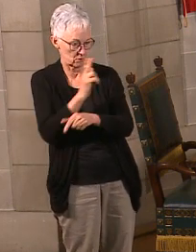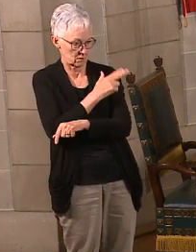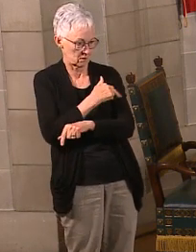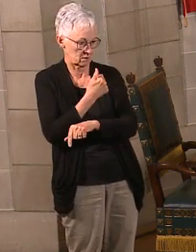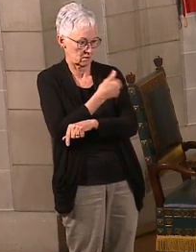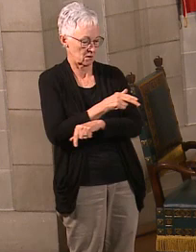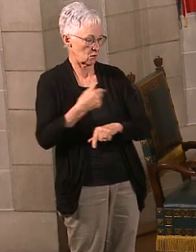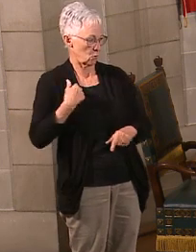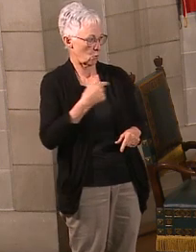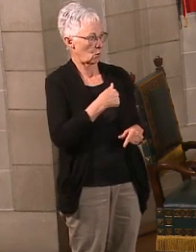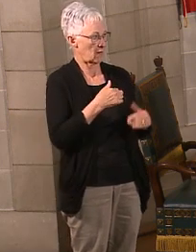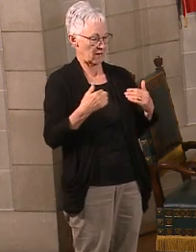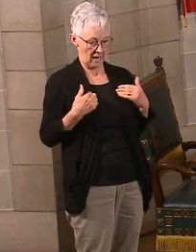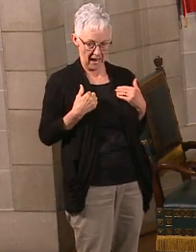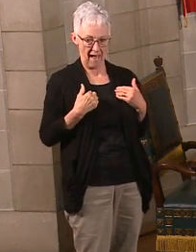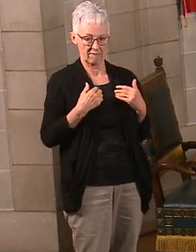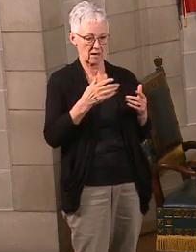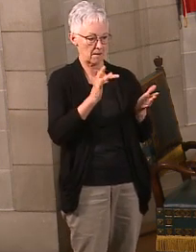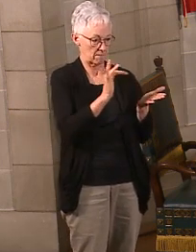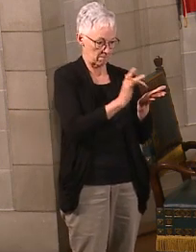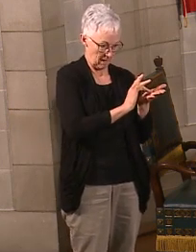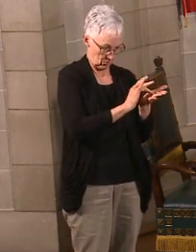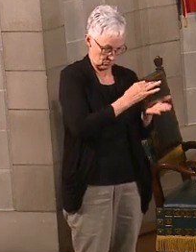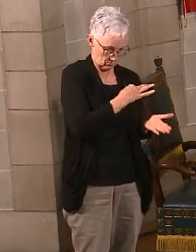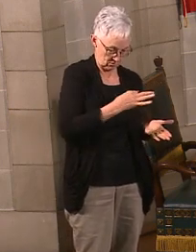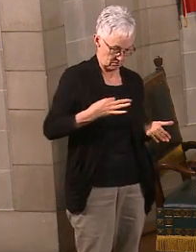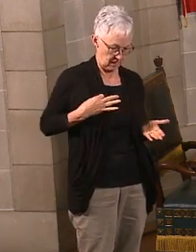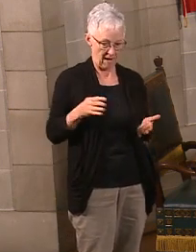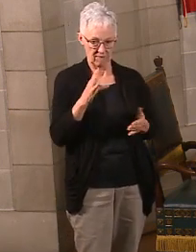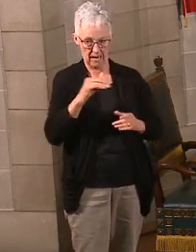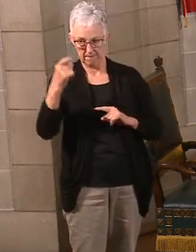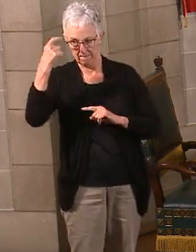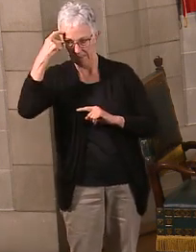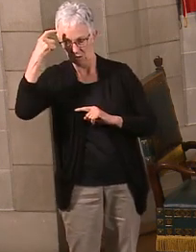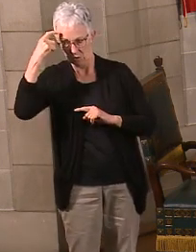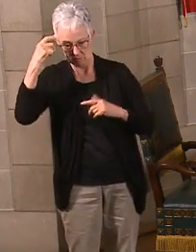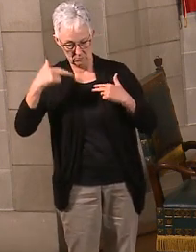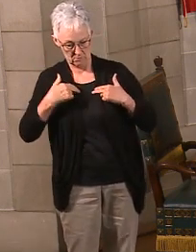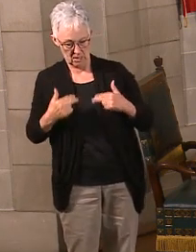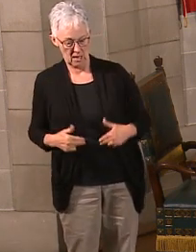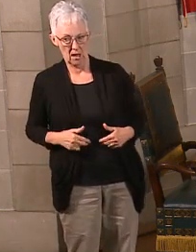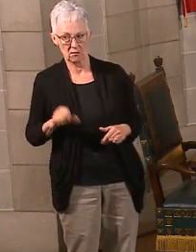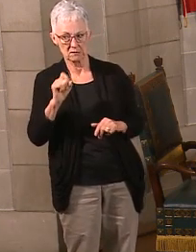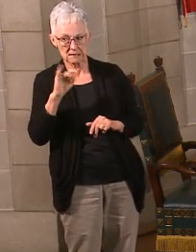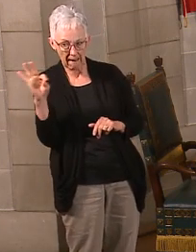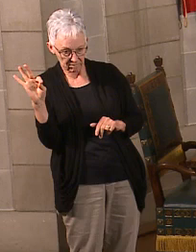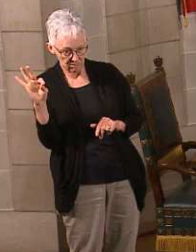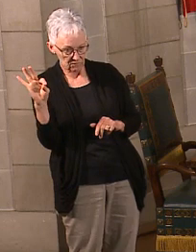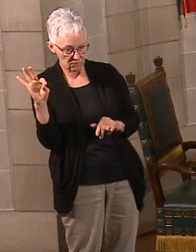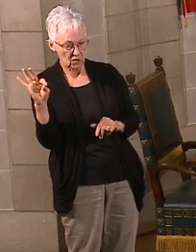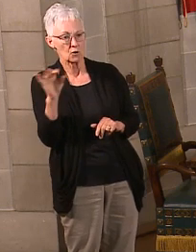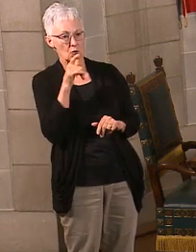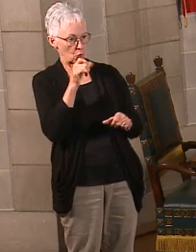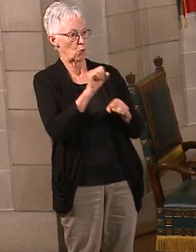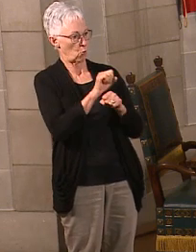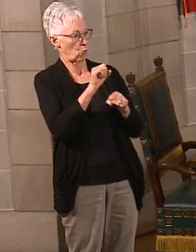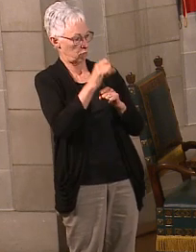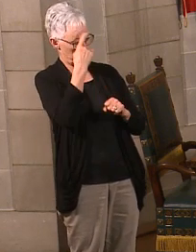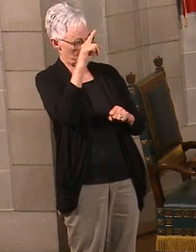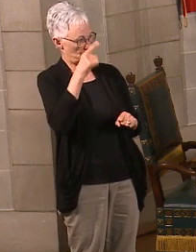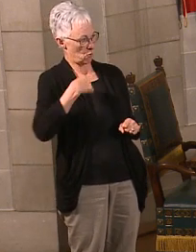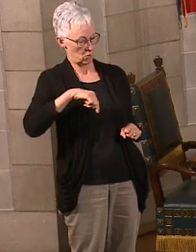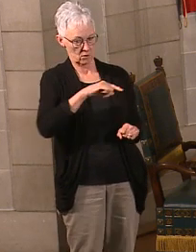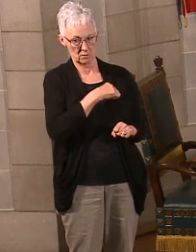mental health care staff full-time. Those are filled positions. I have more positions at that, but those are actual staff that are on working for us, and